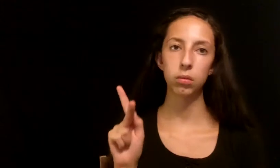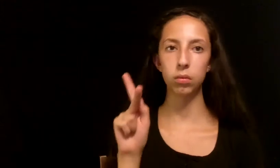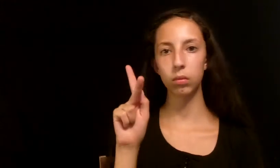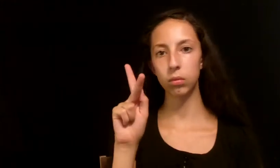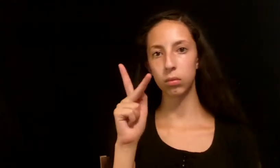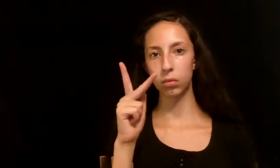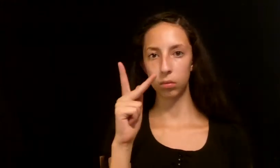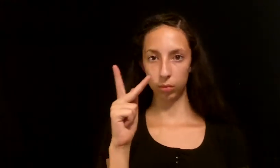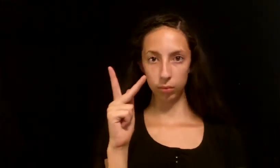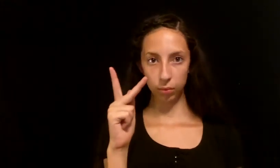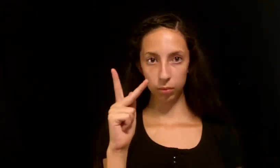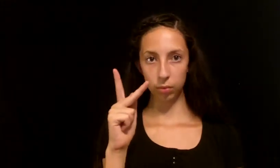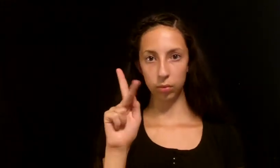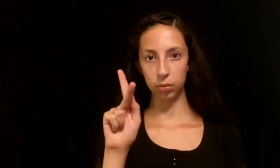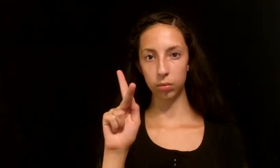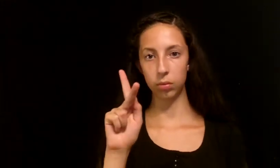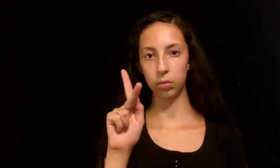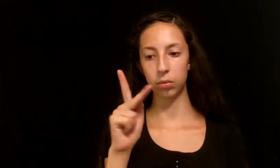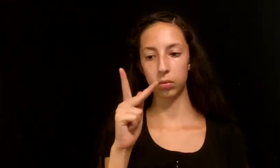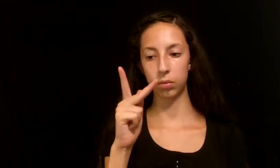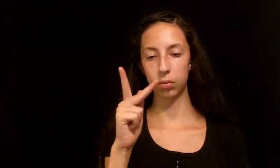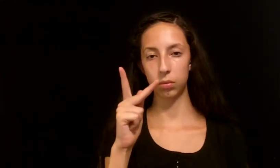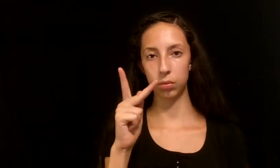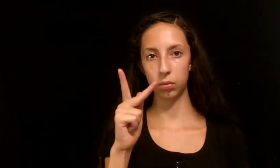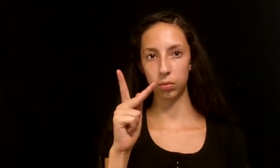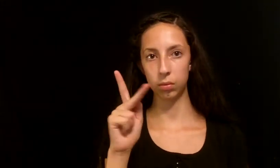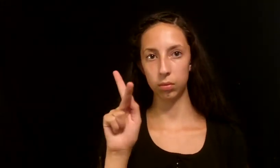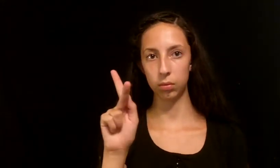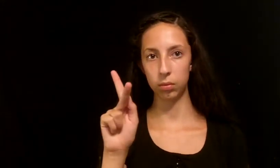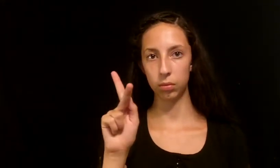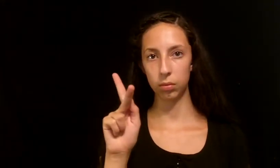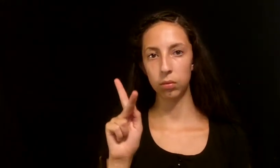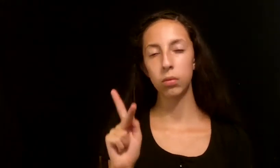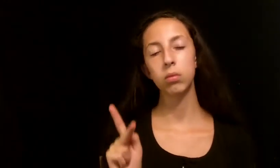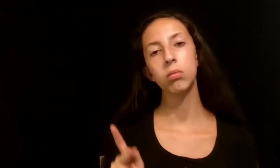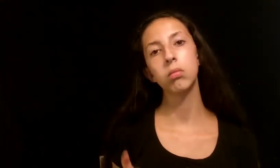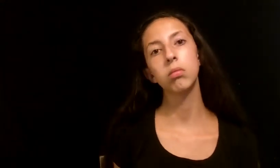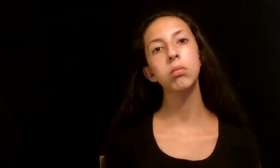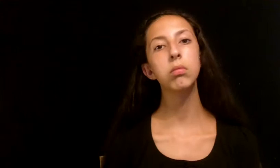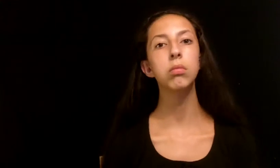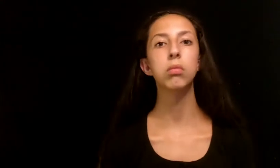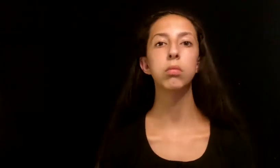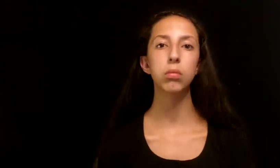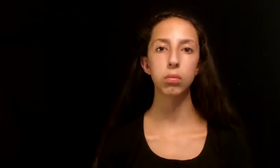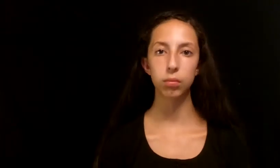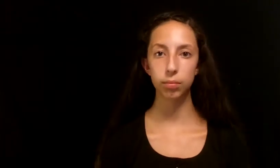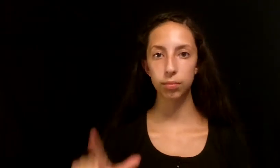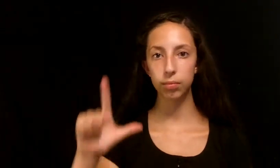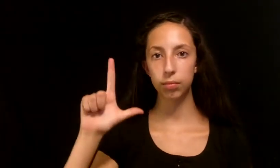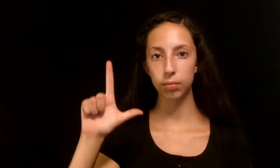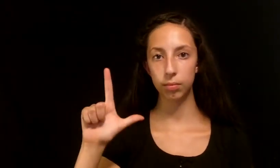just a little bit, so that we can see that it's a K. That's just for clarity. L, it's hard to mess up